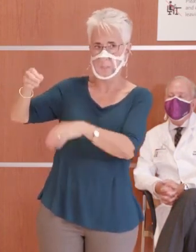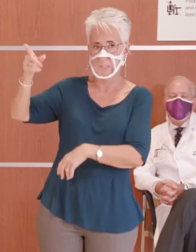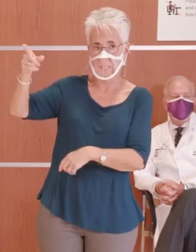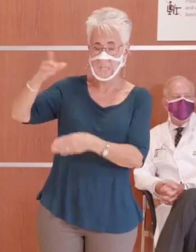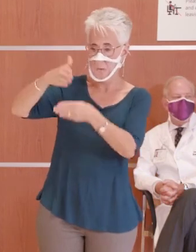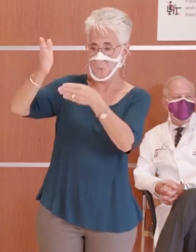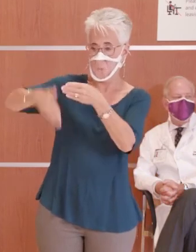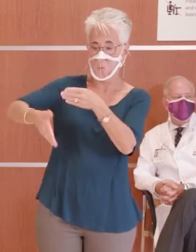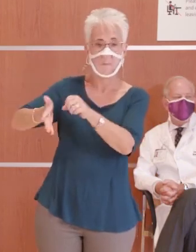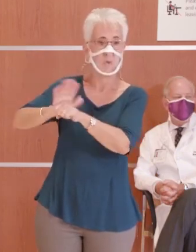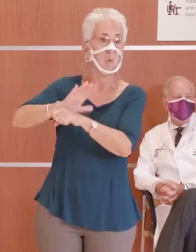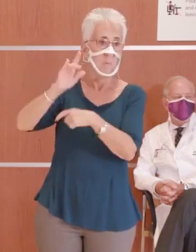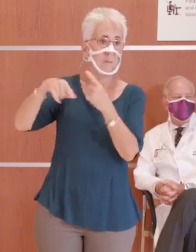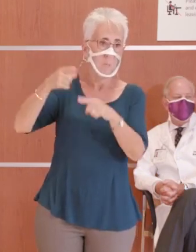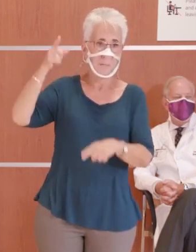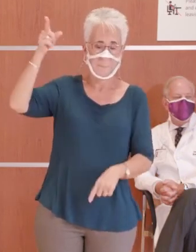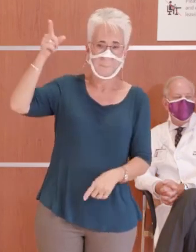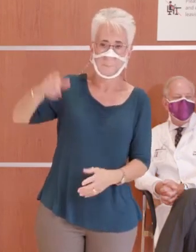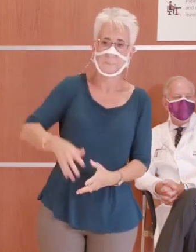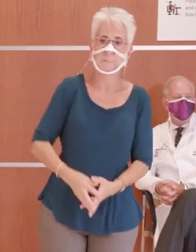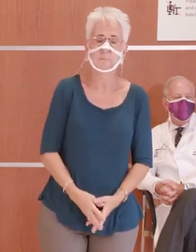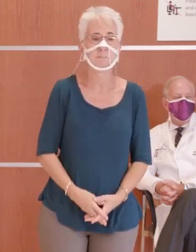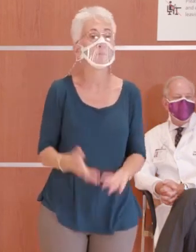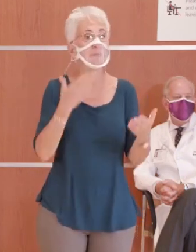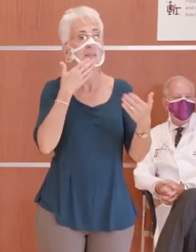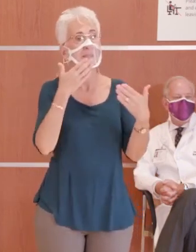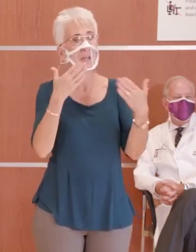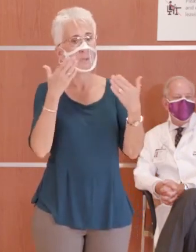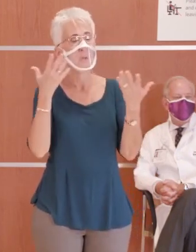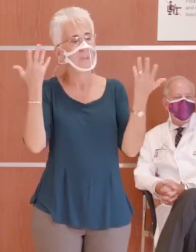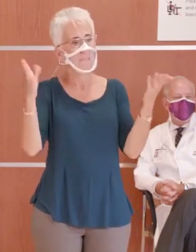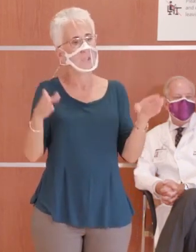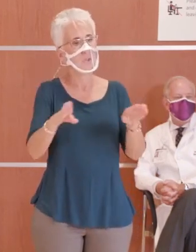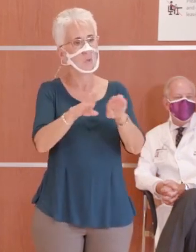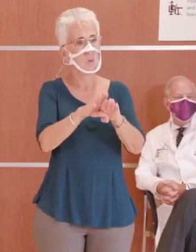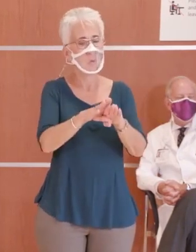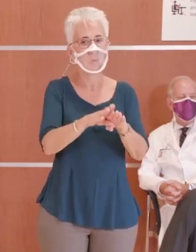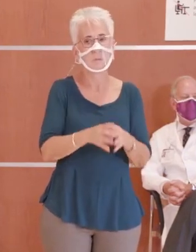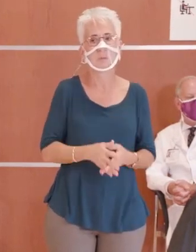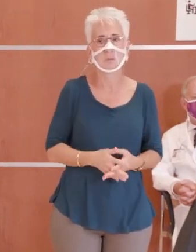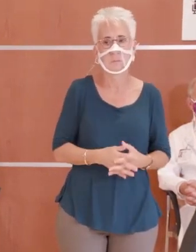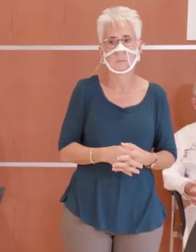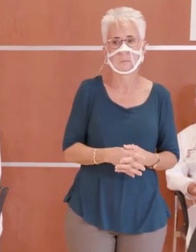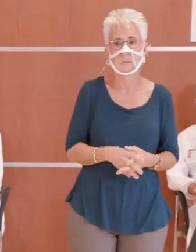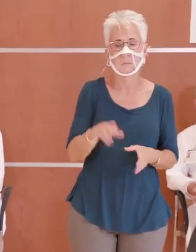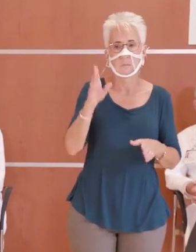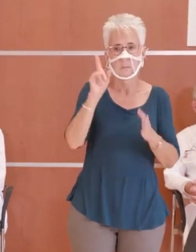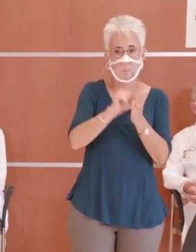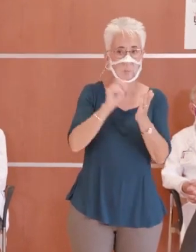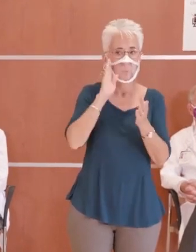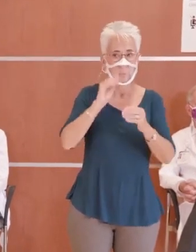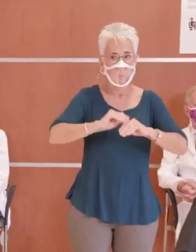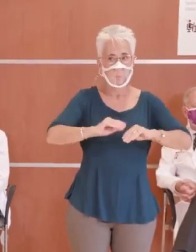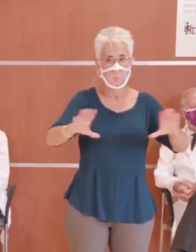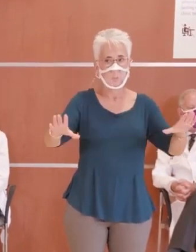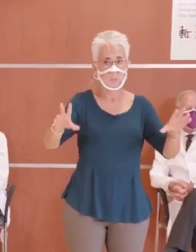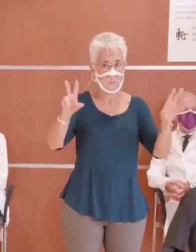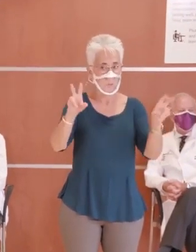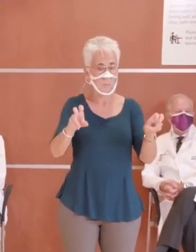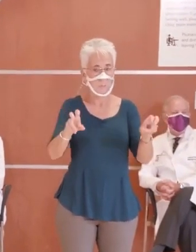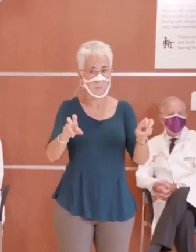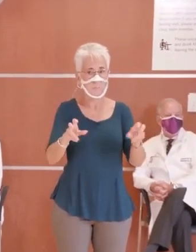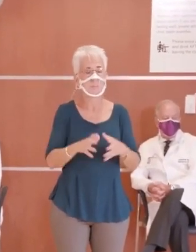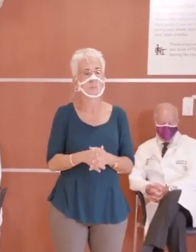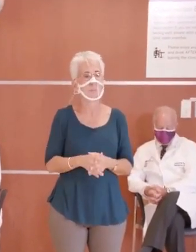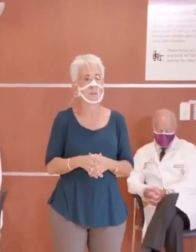you. Thank you. And that concludes the time we have allotted today. A press release did go out on this topic from the Pennsylvania Department of